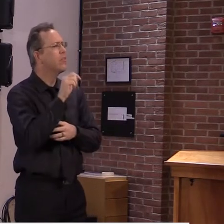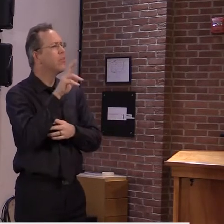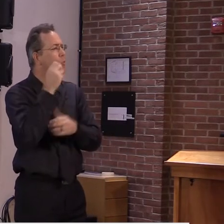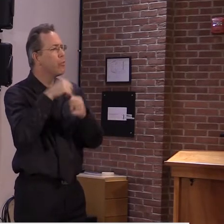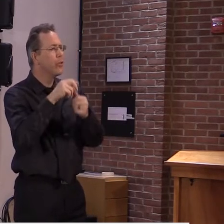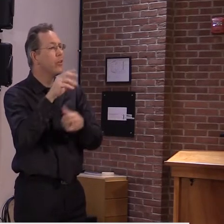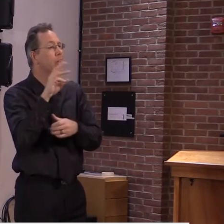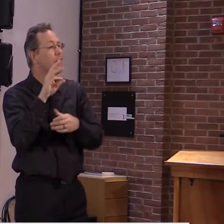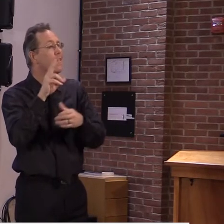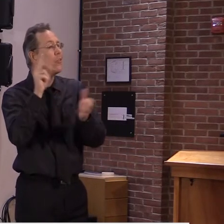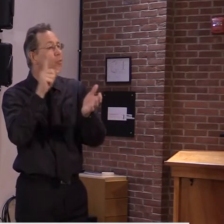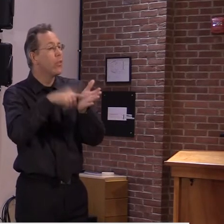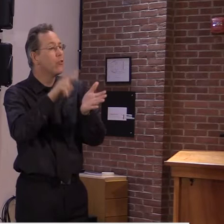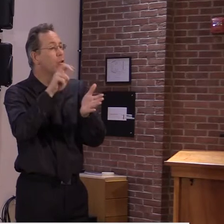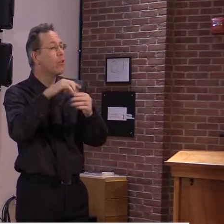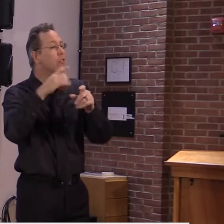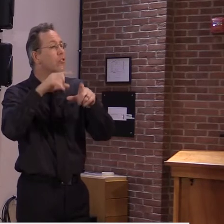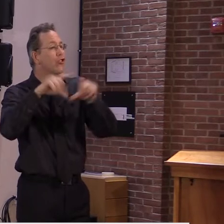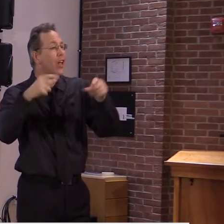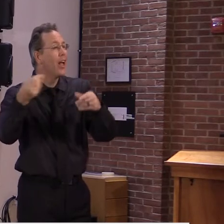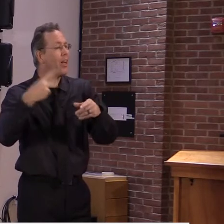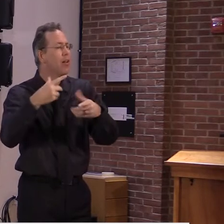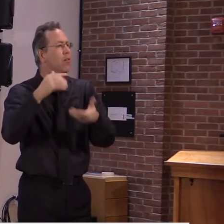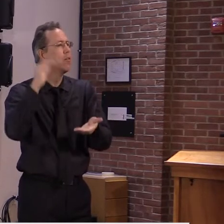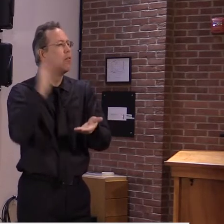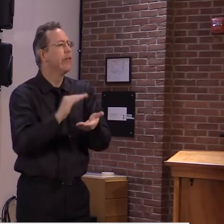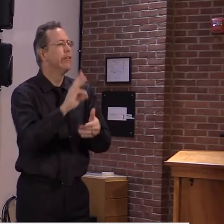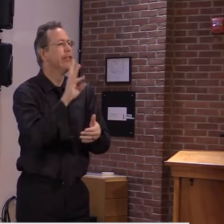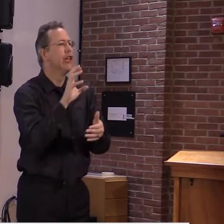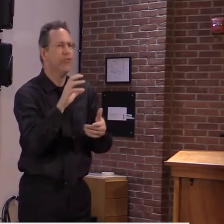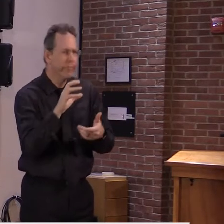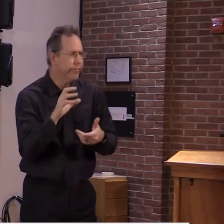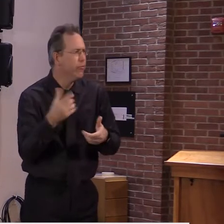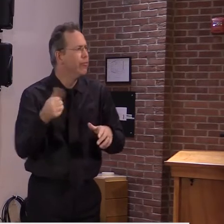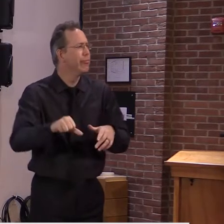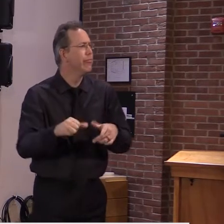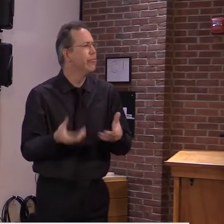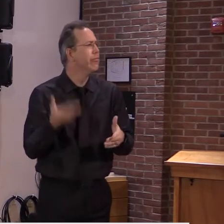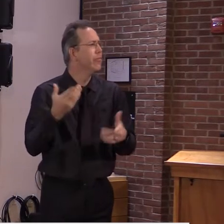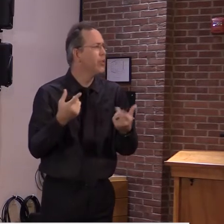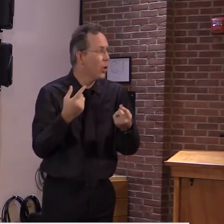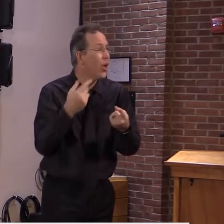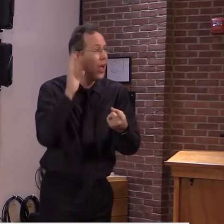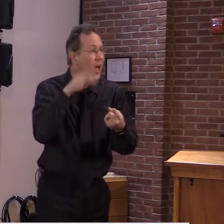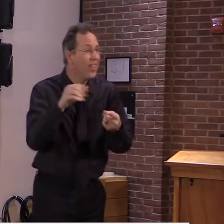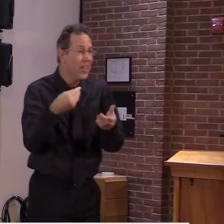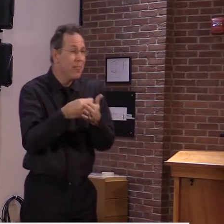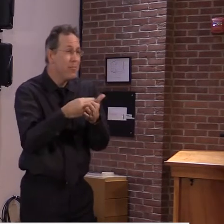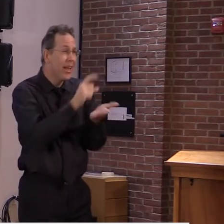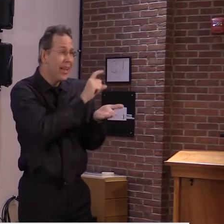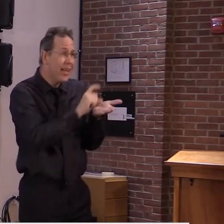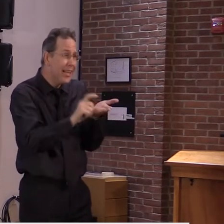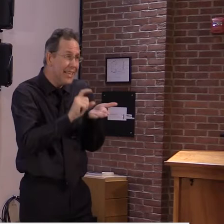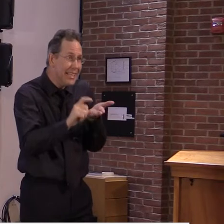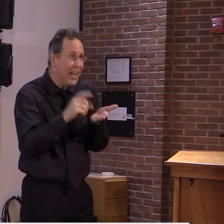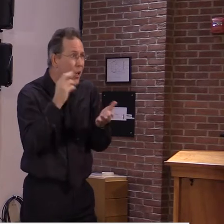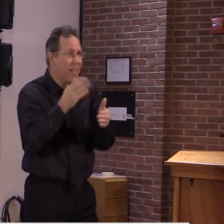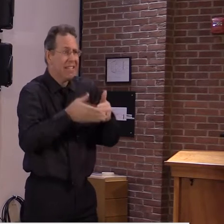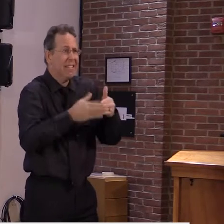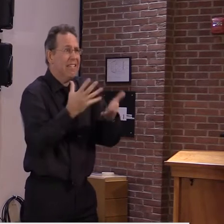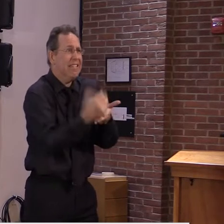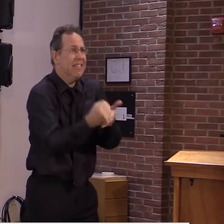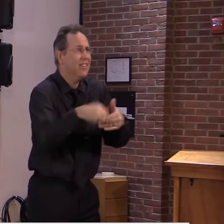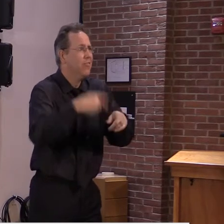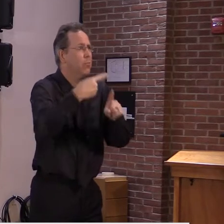of the year that are going to put Vermonters and Americans at risk. And this is a dangerous game the president is playing.